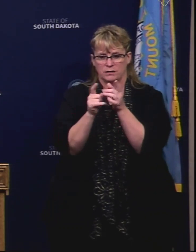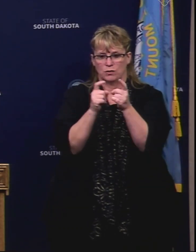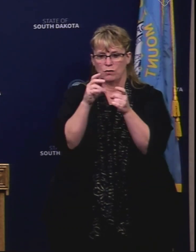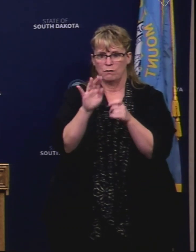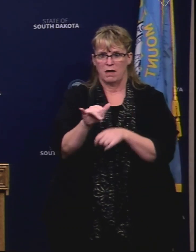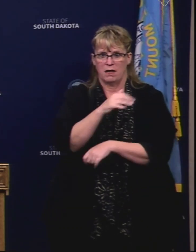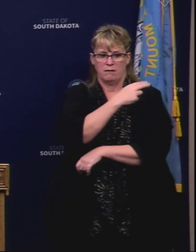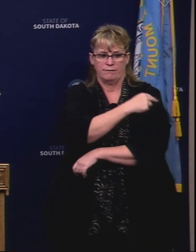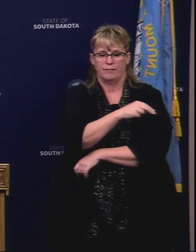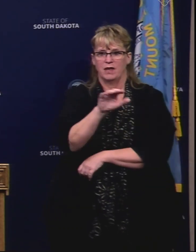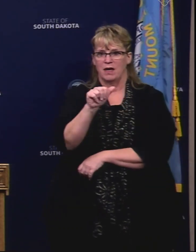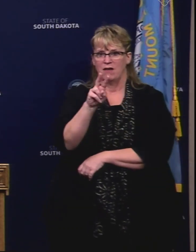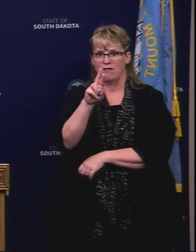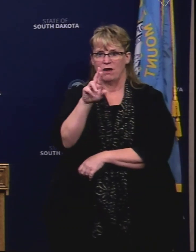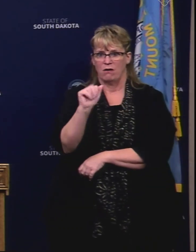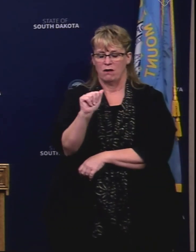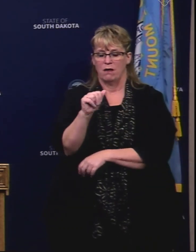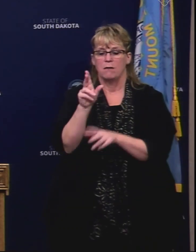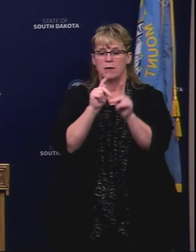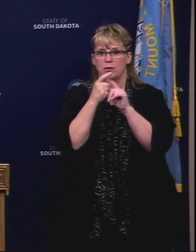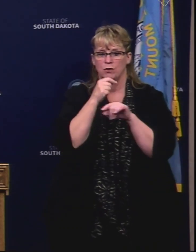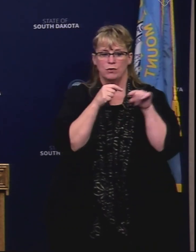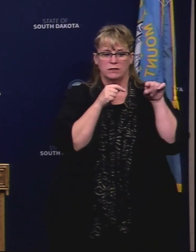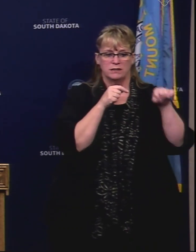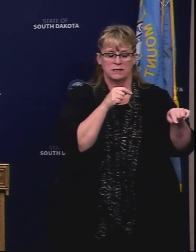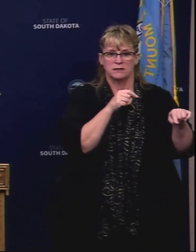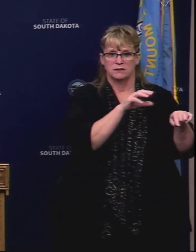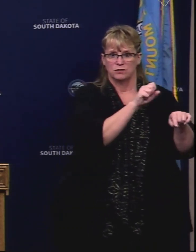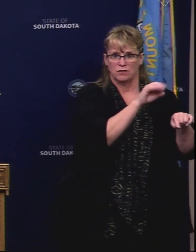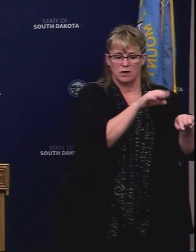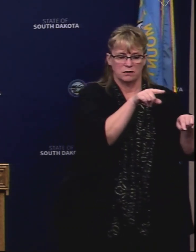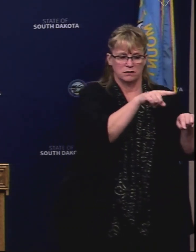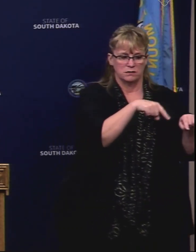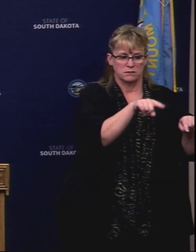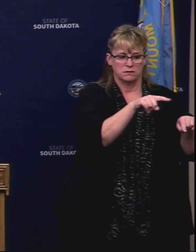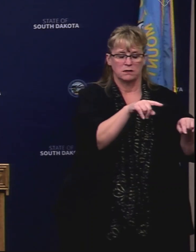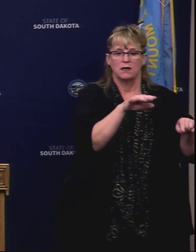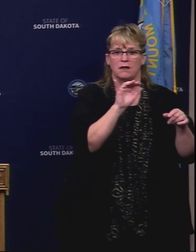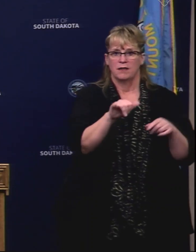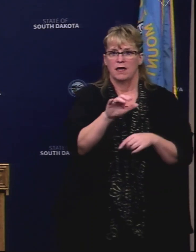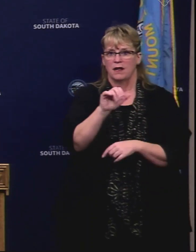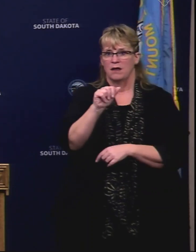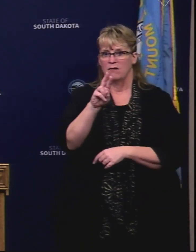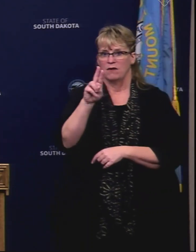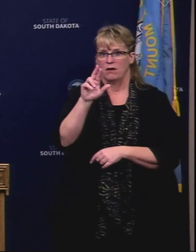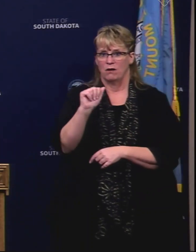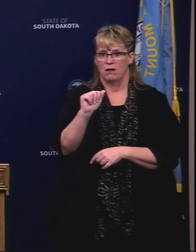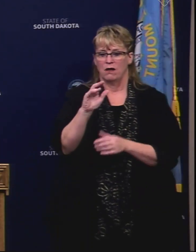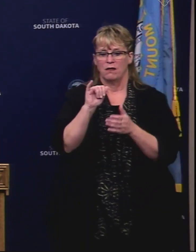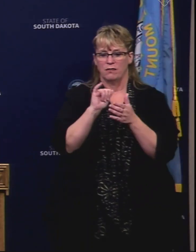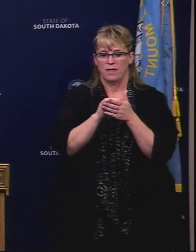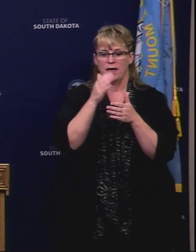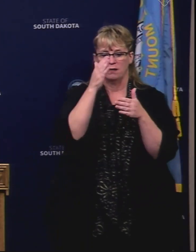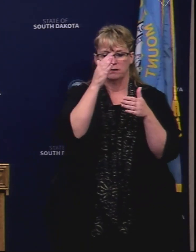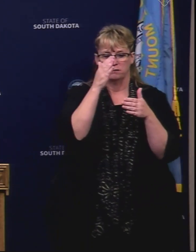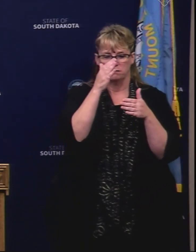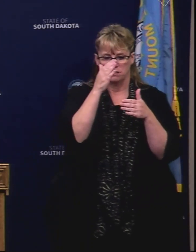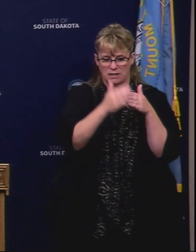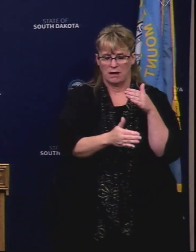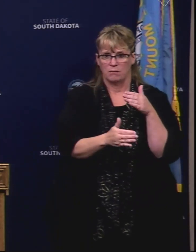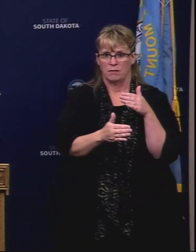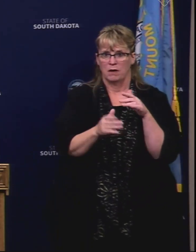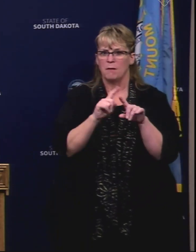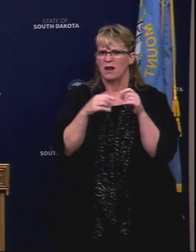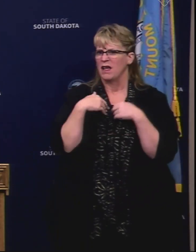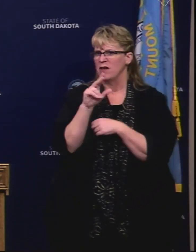downward trend in people that are utilizing this site, and that the Avera facility and site will be able to be adequate. So